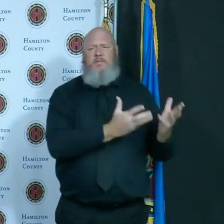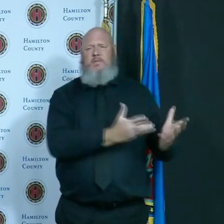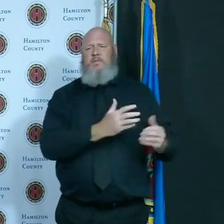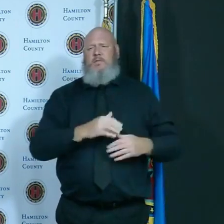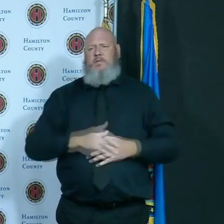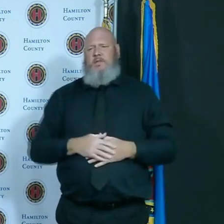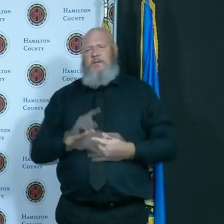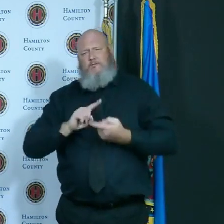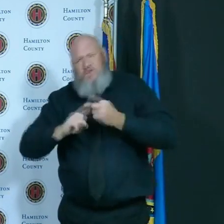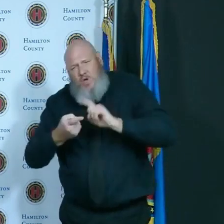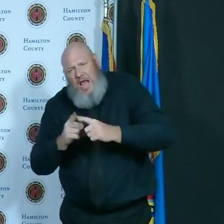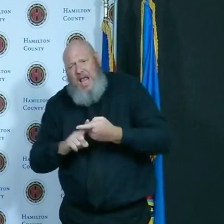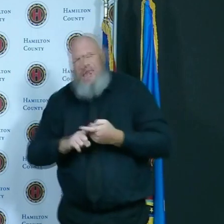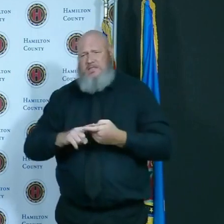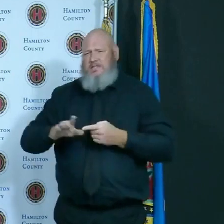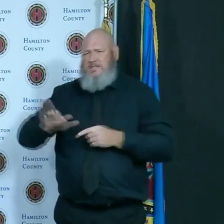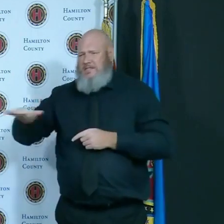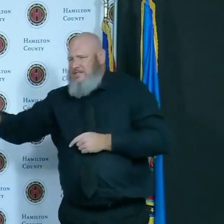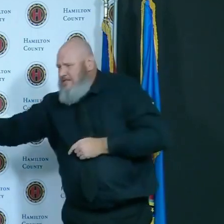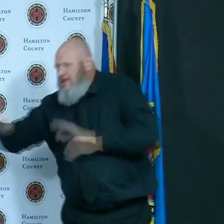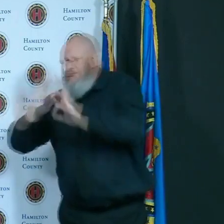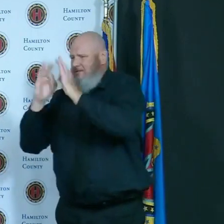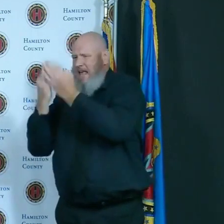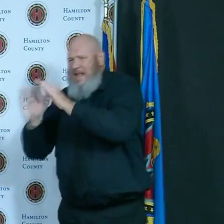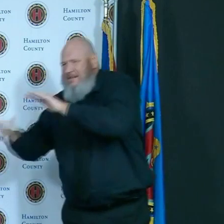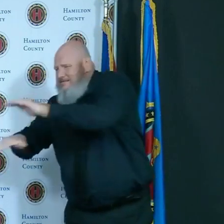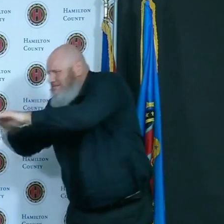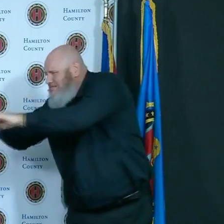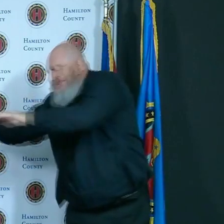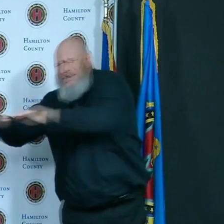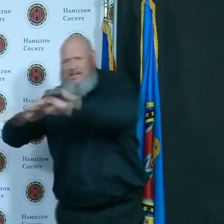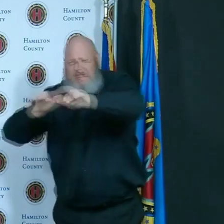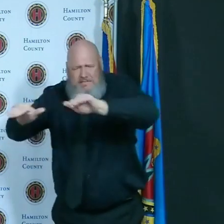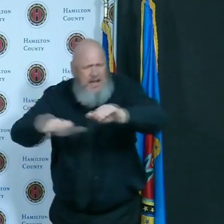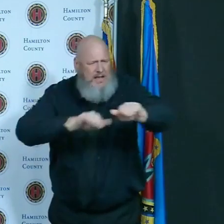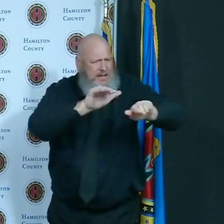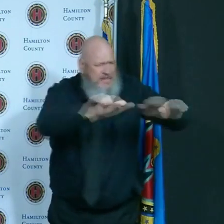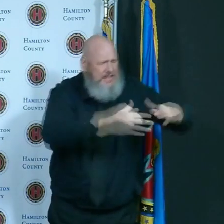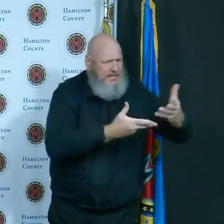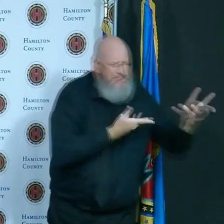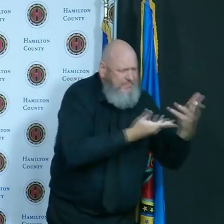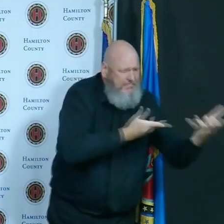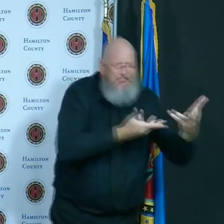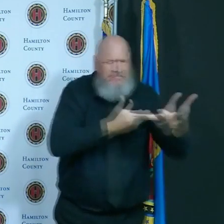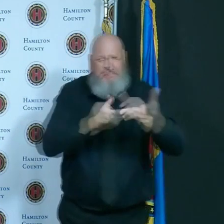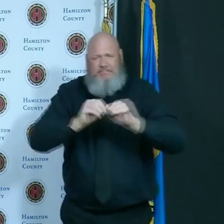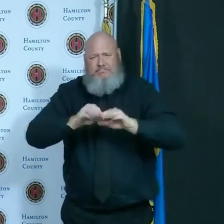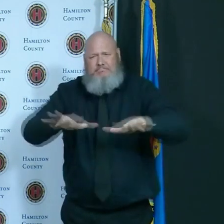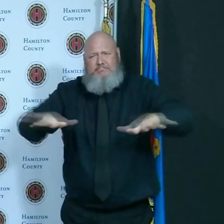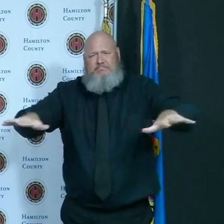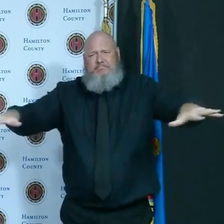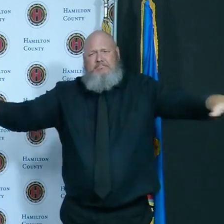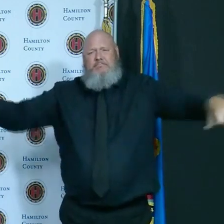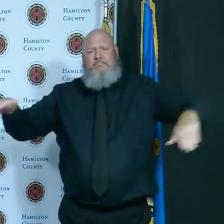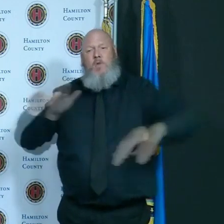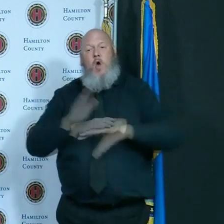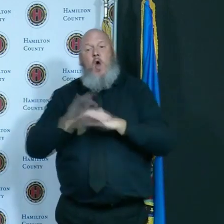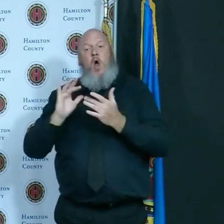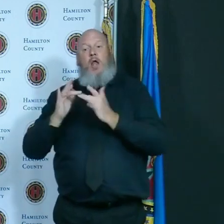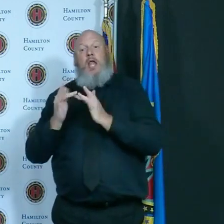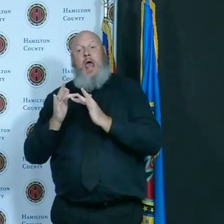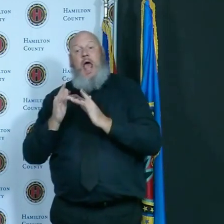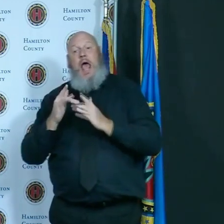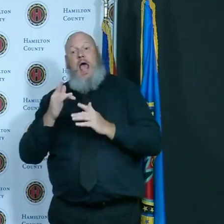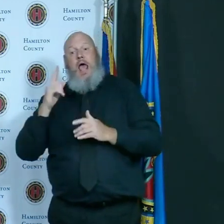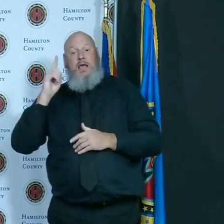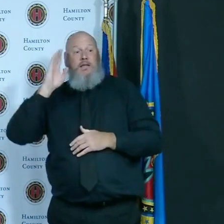are on social media and other places, the more likely we are going to be able to save lives. And I know that together we will